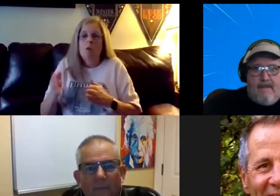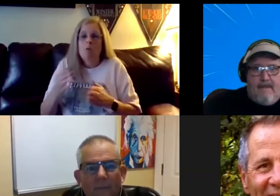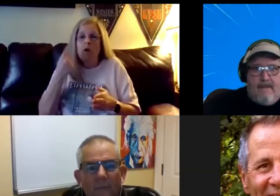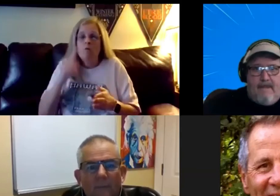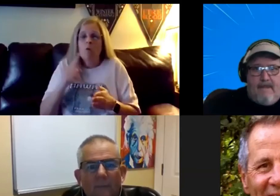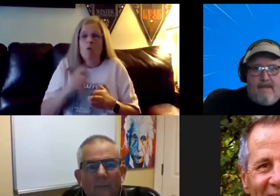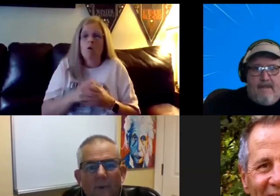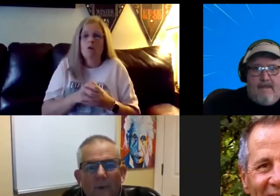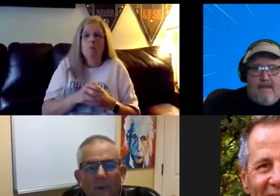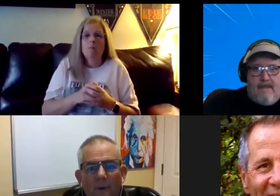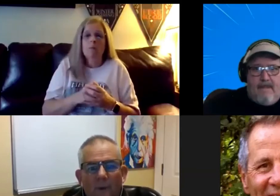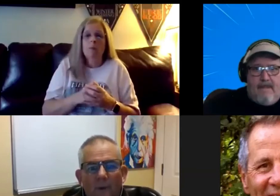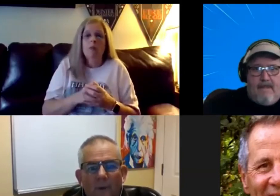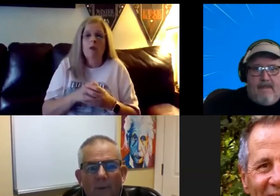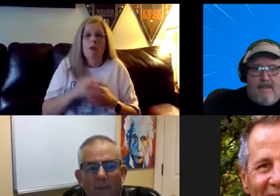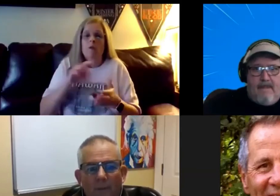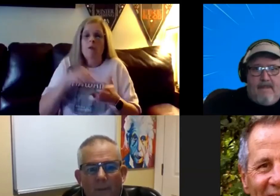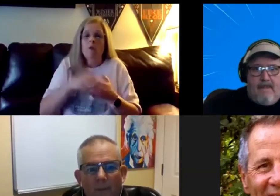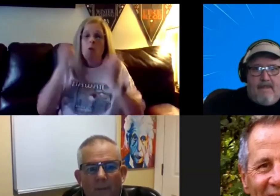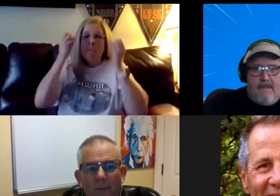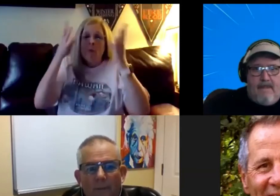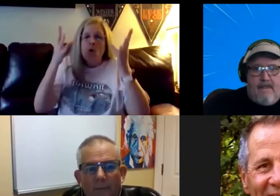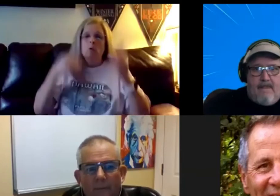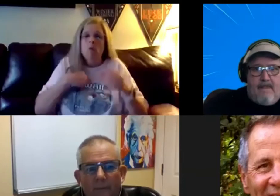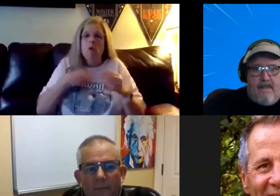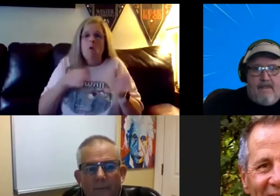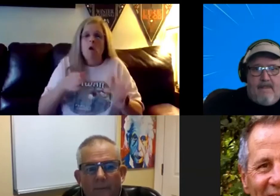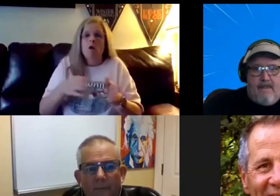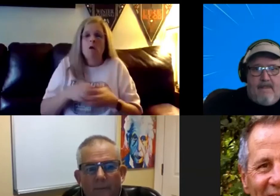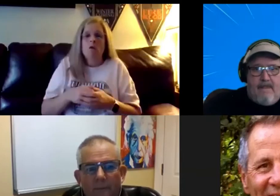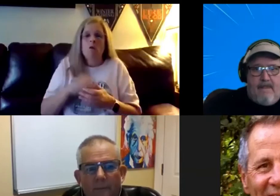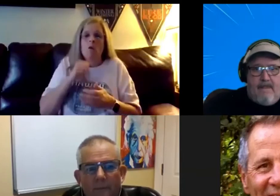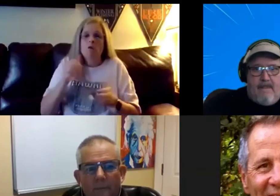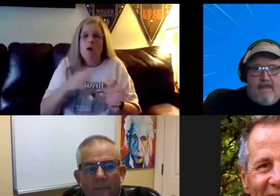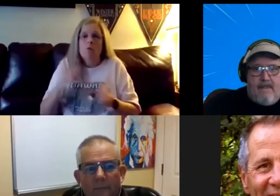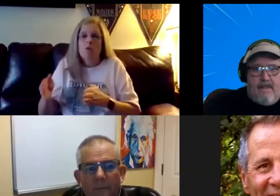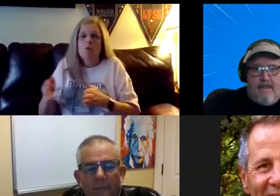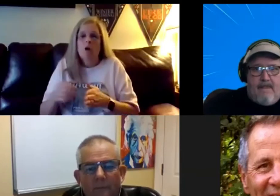and this is what blows me away, I was not prepared for